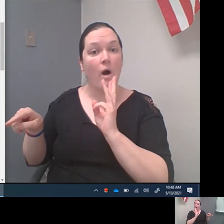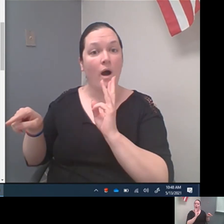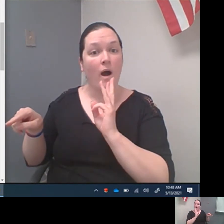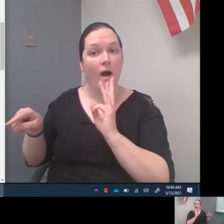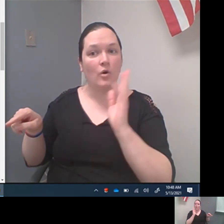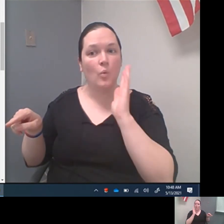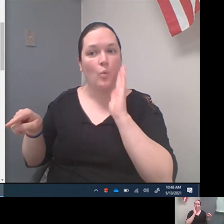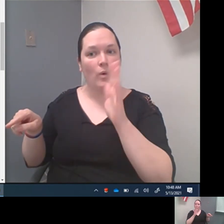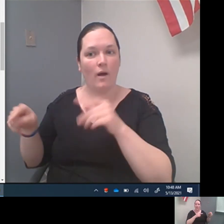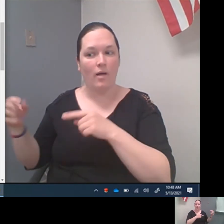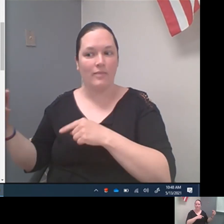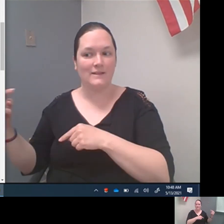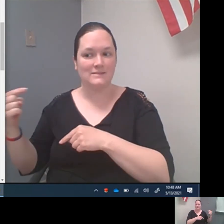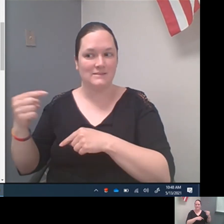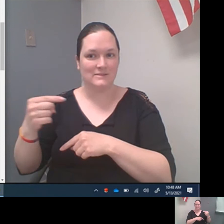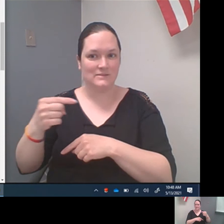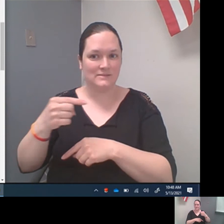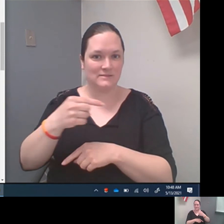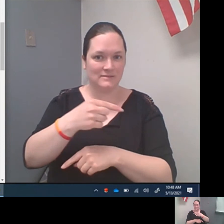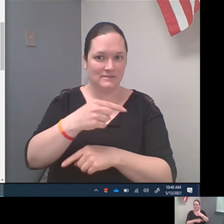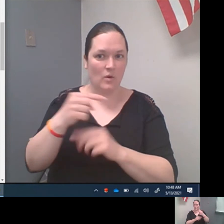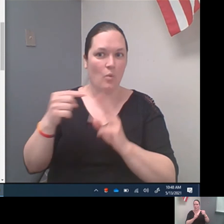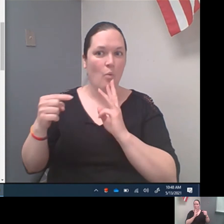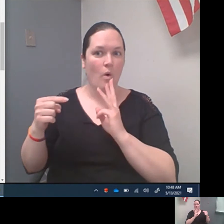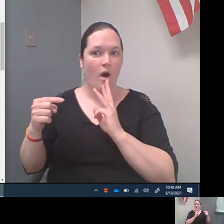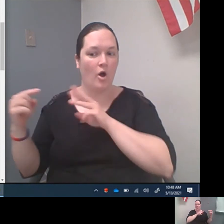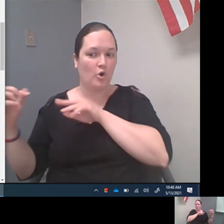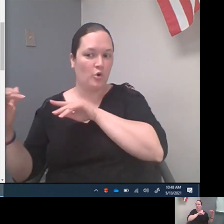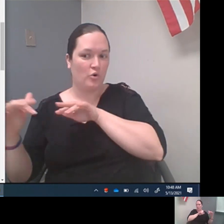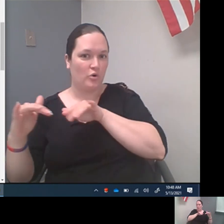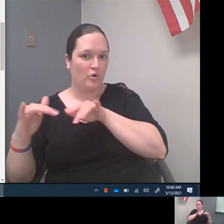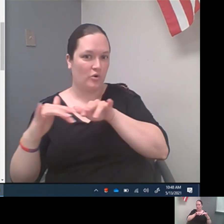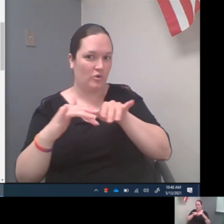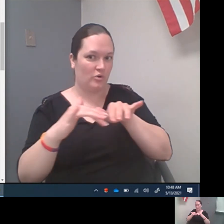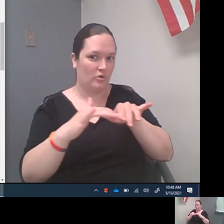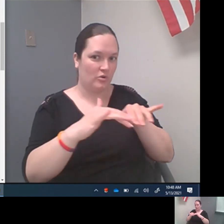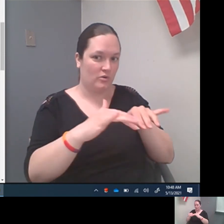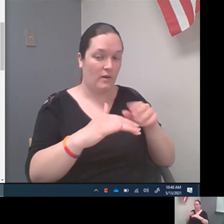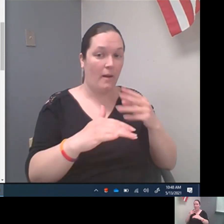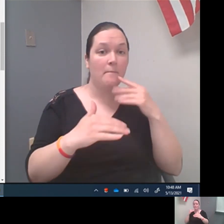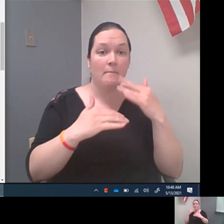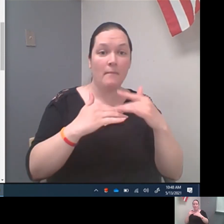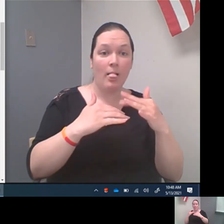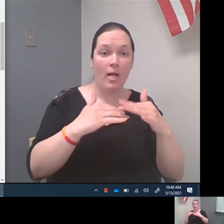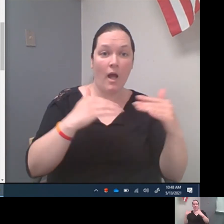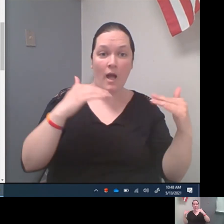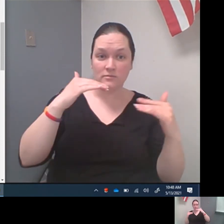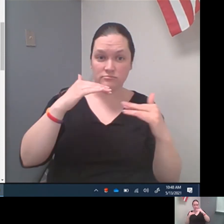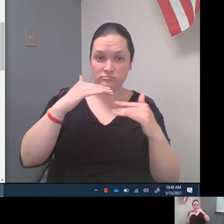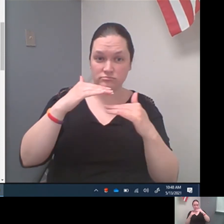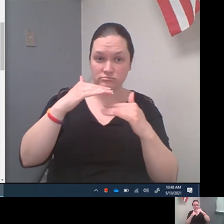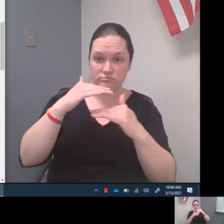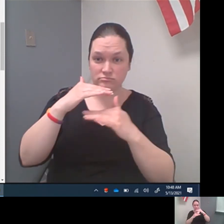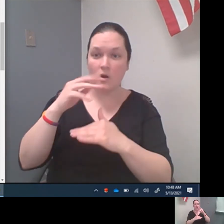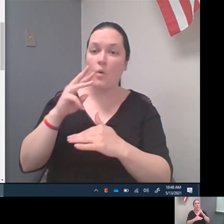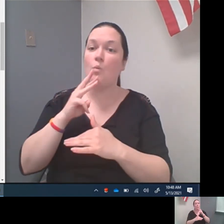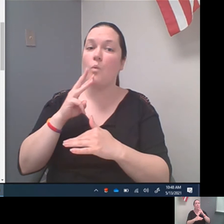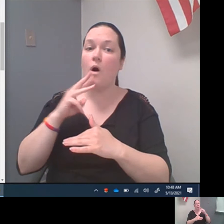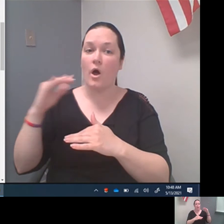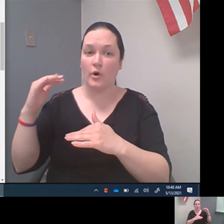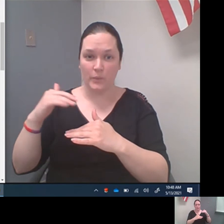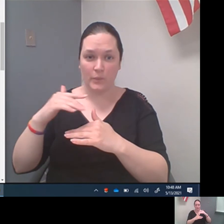is going to flow in this direction. And so what you have is the blood flowing in this direction, and then you have the water flowing